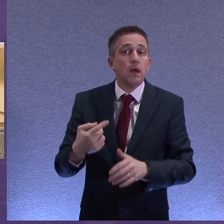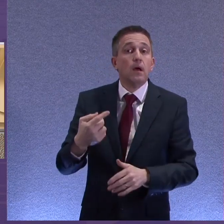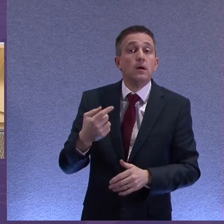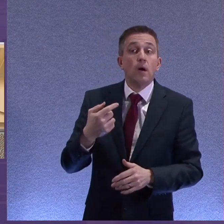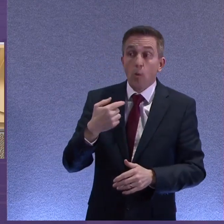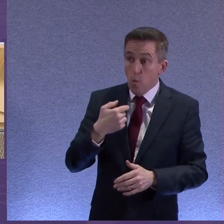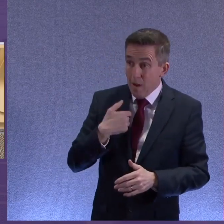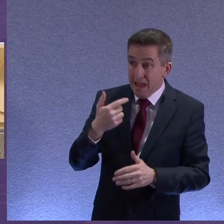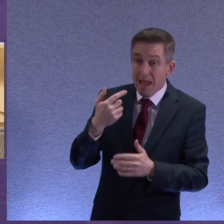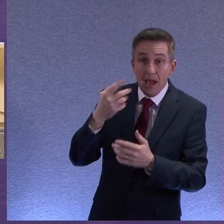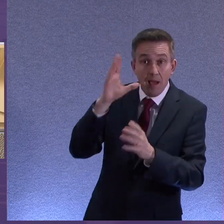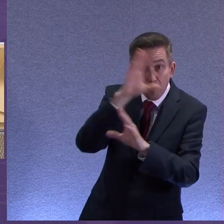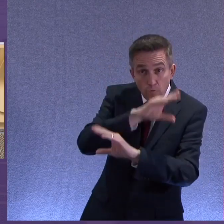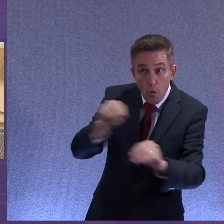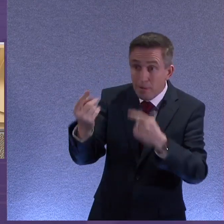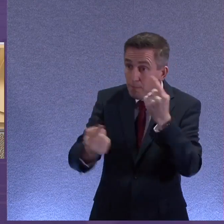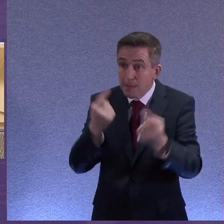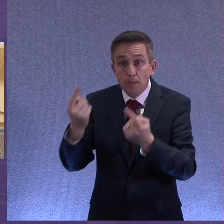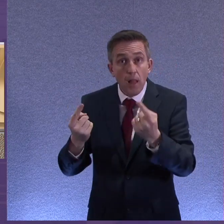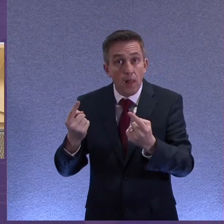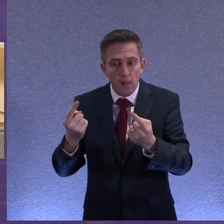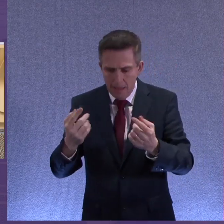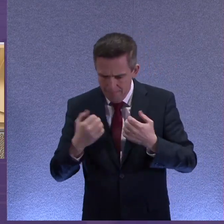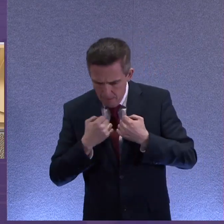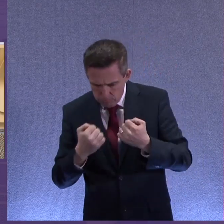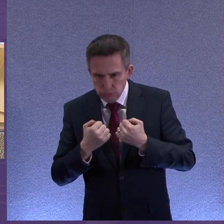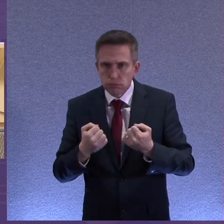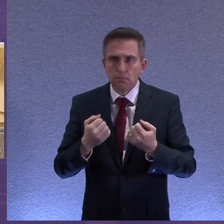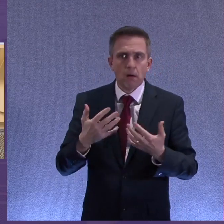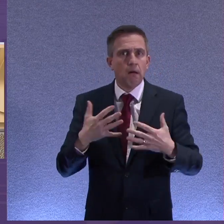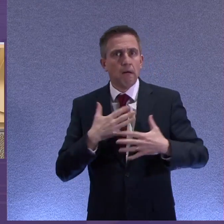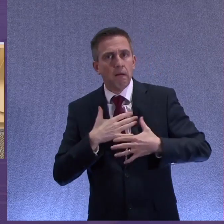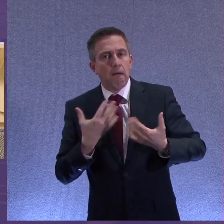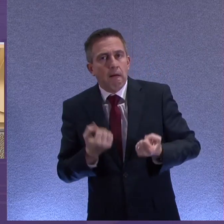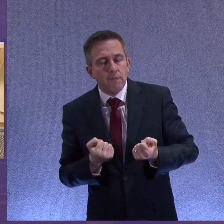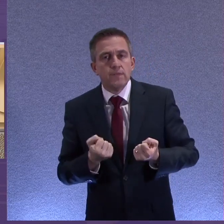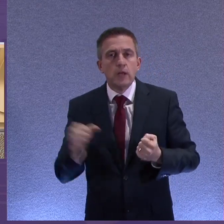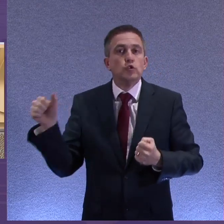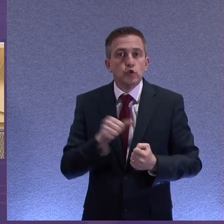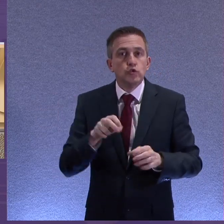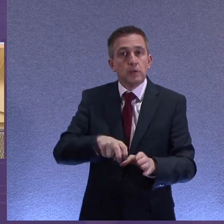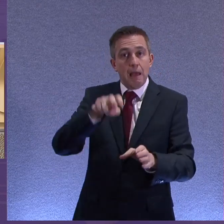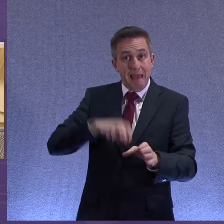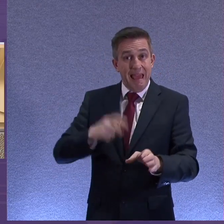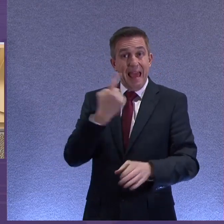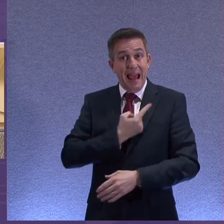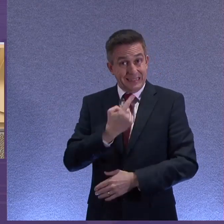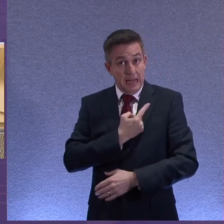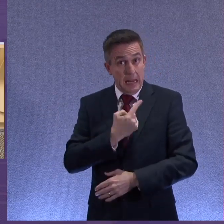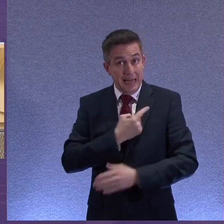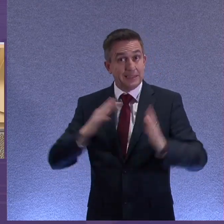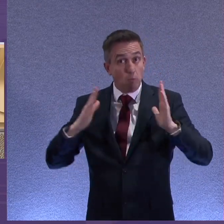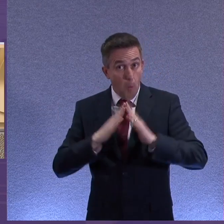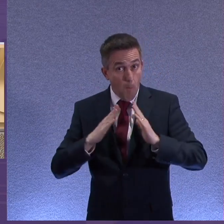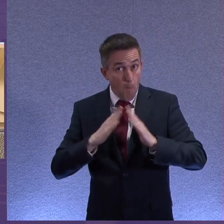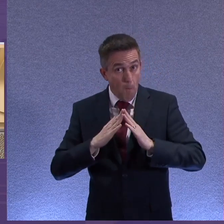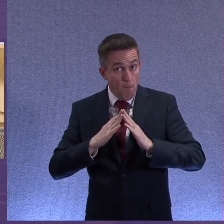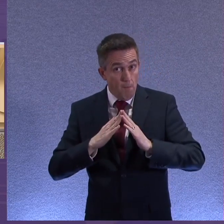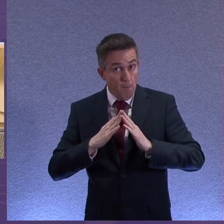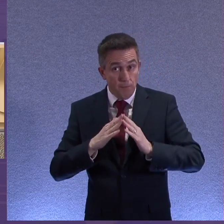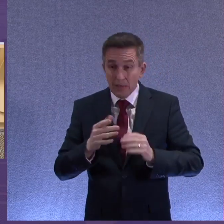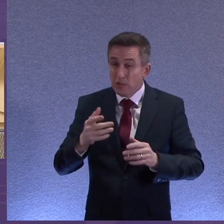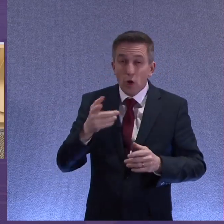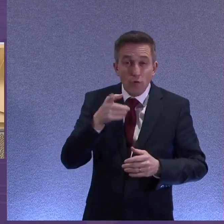with symptoms to isolate. That is the whole point of the advice that is being given. If you have any symptoms indicative